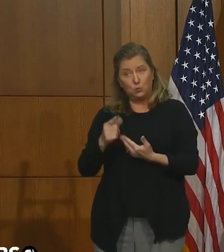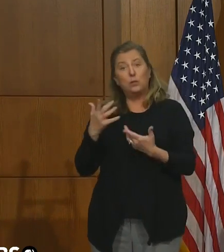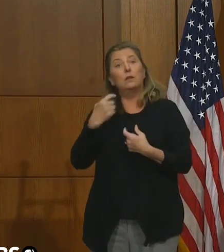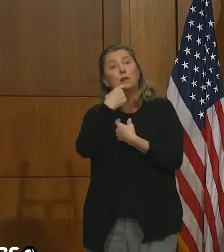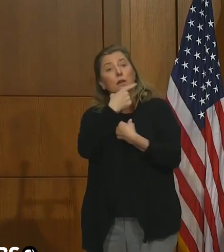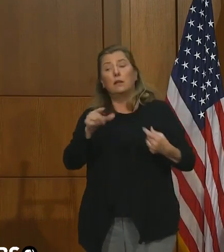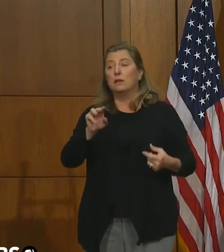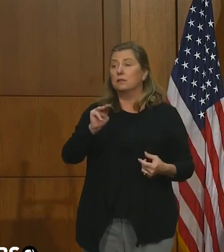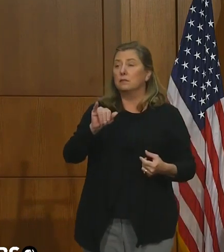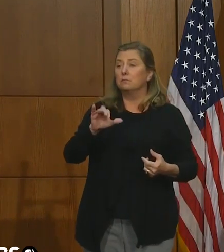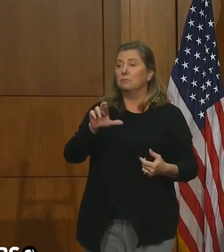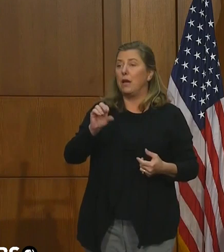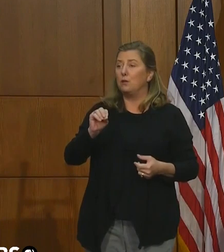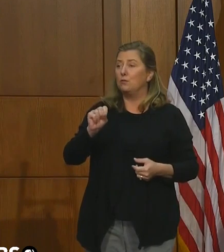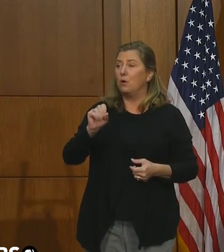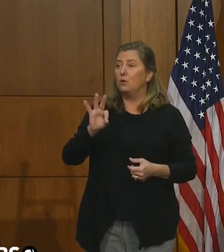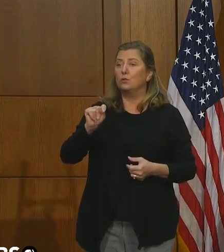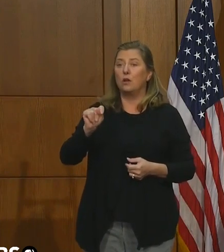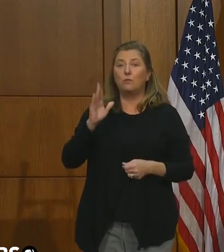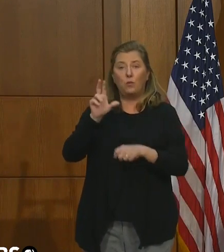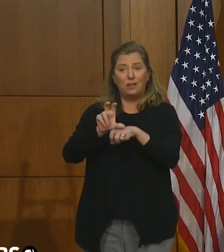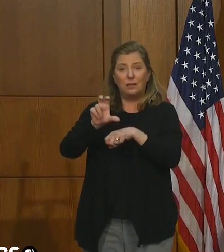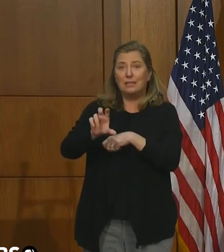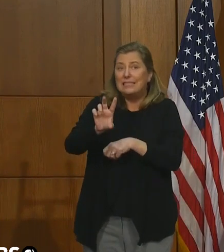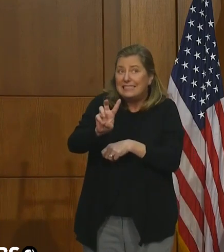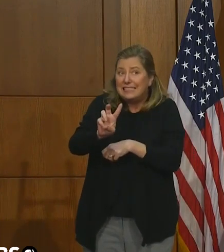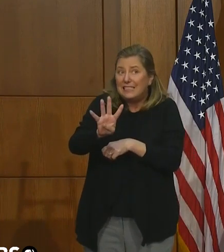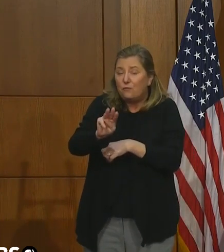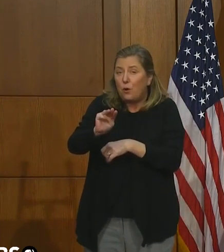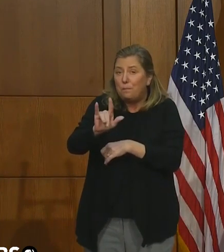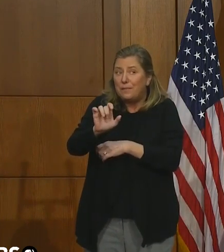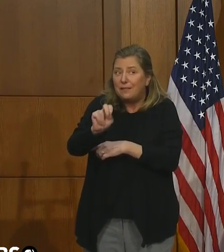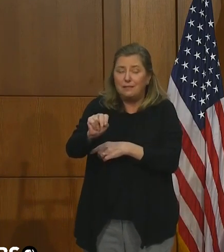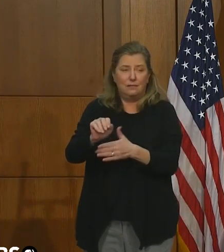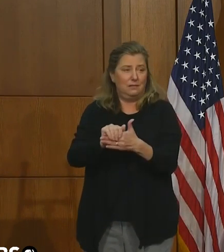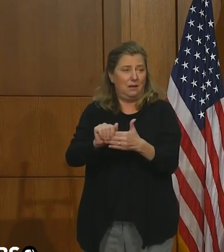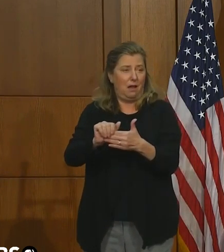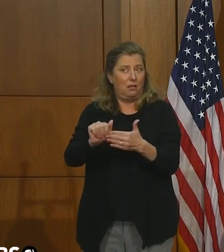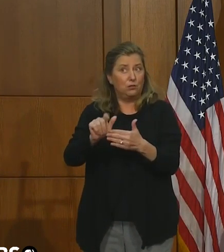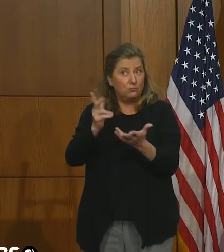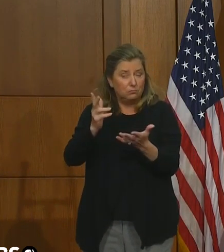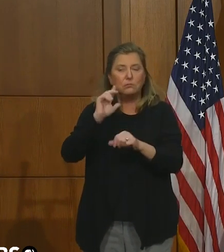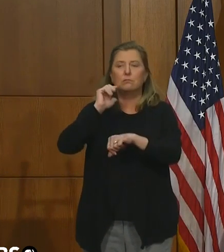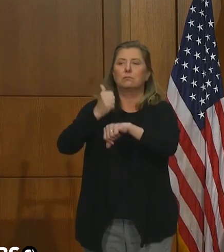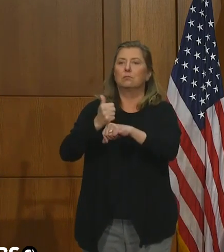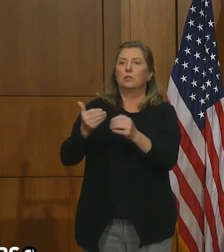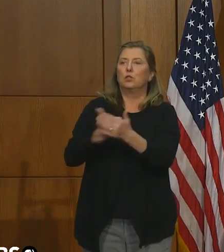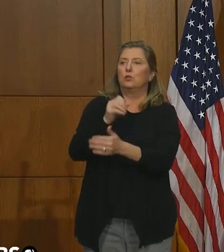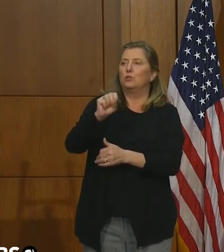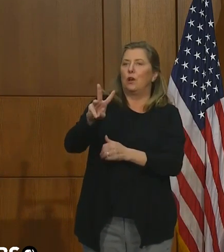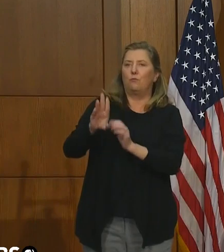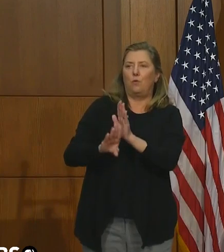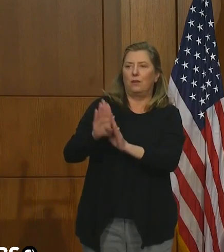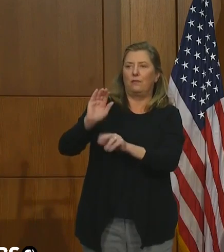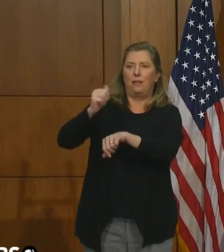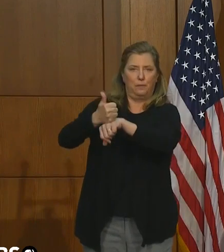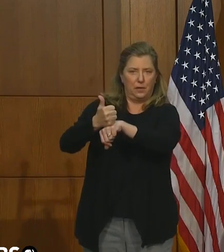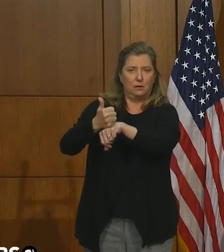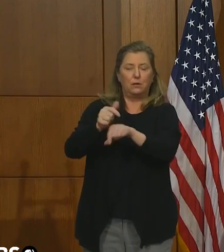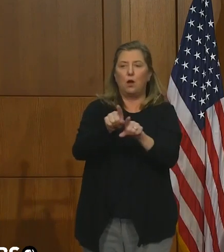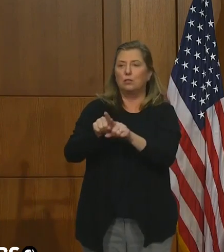that Microsoft will invest $64 million to establish a new software development